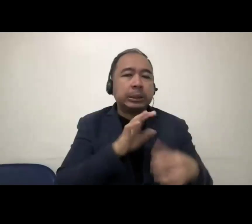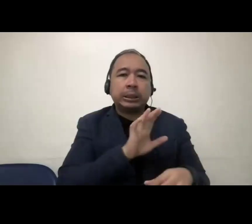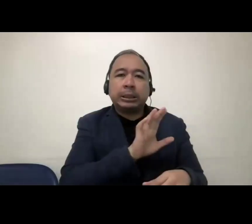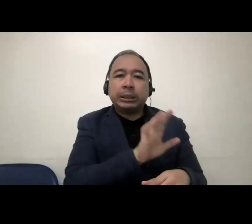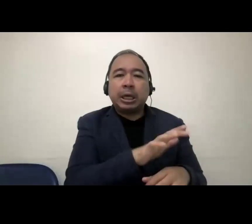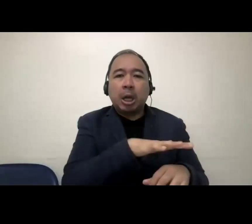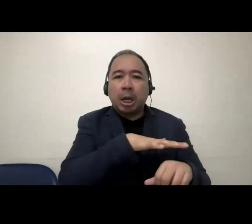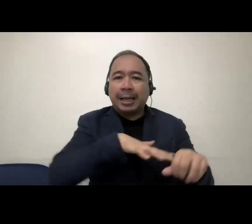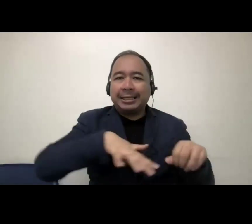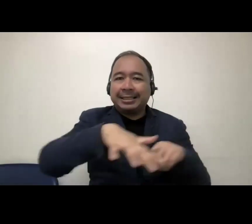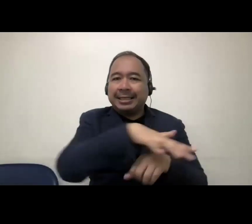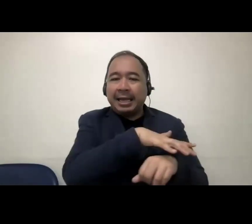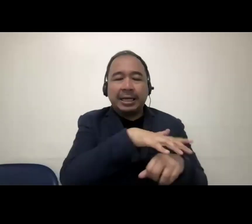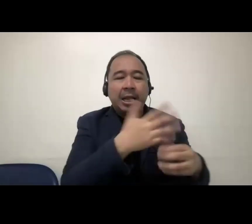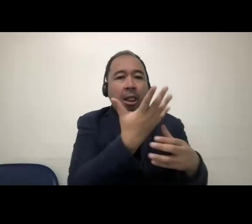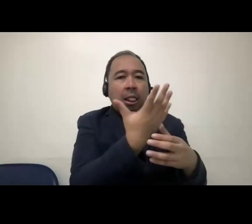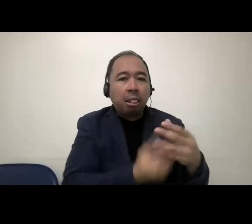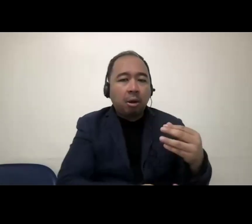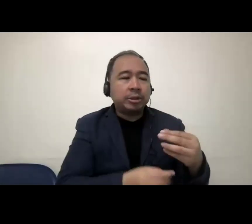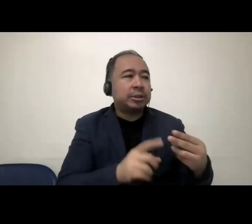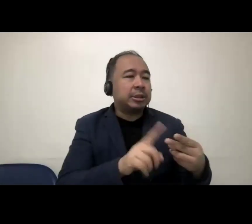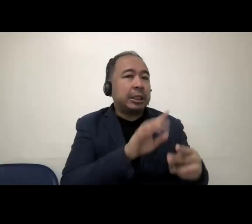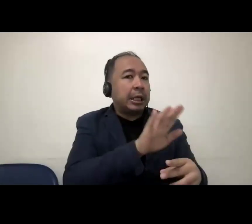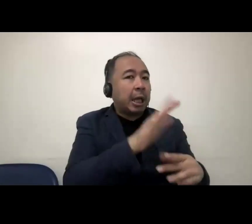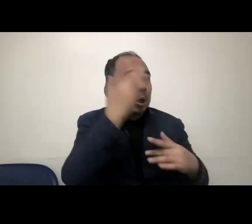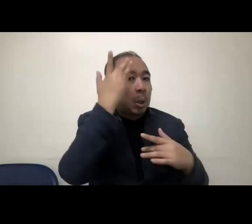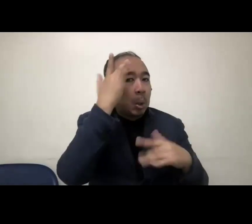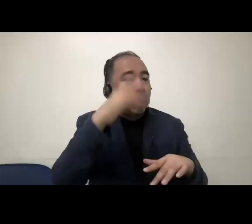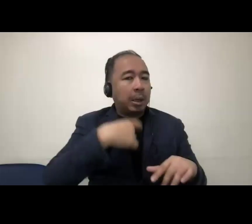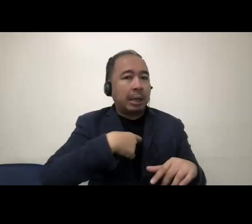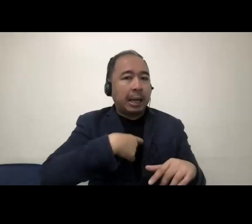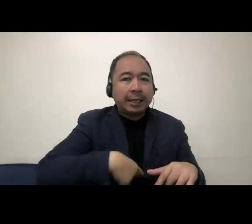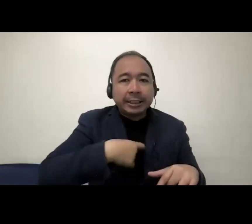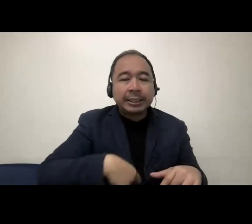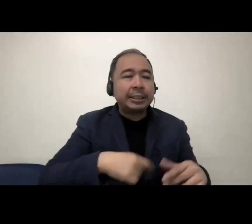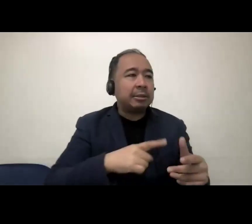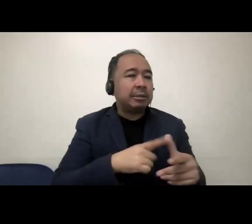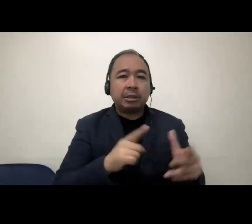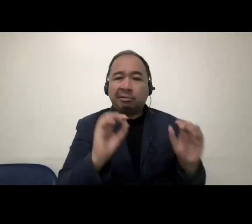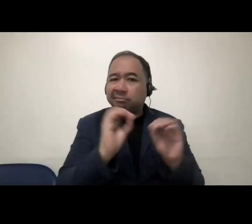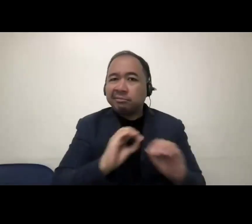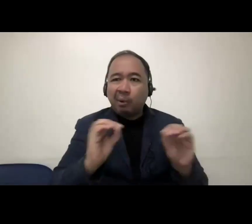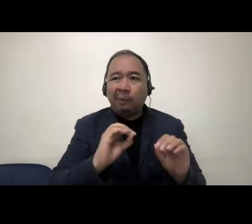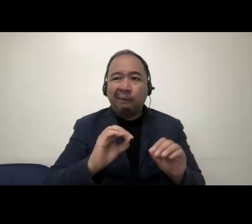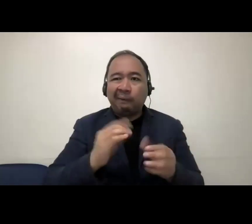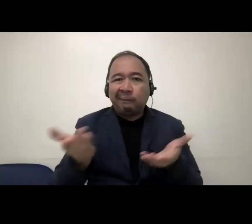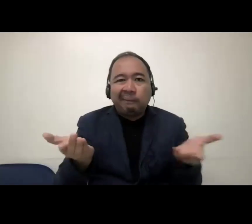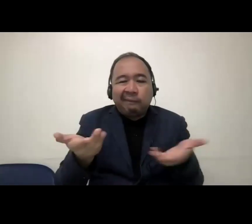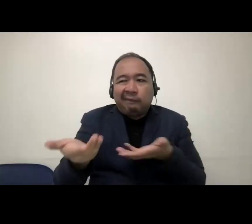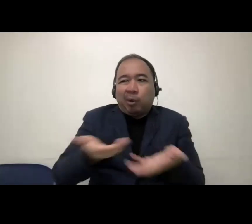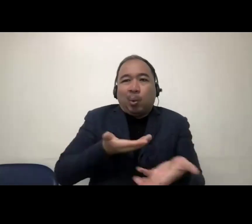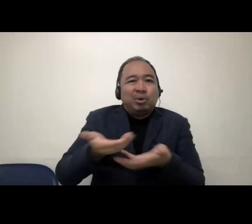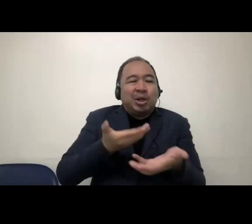land, cultural identity, and lack of meaningful consultation, and are demanding land for